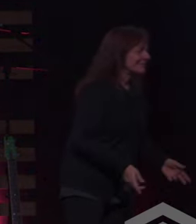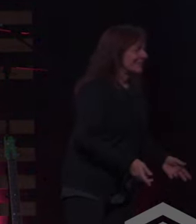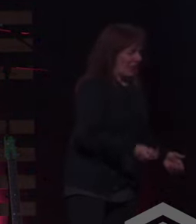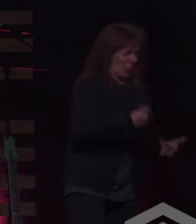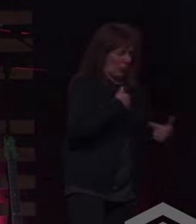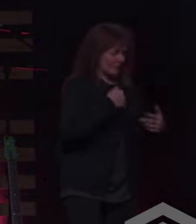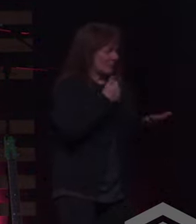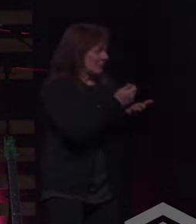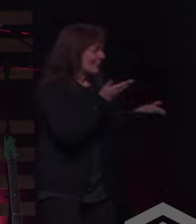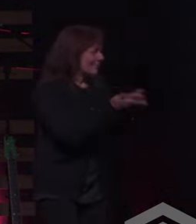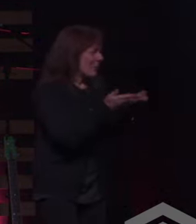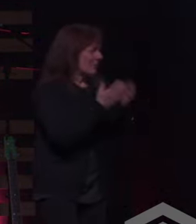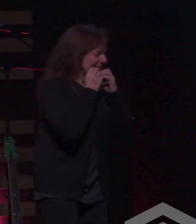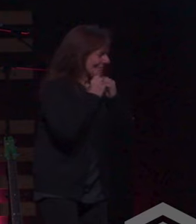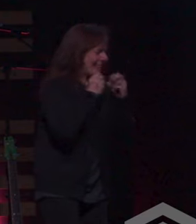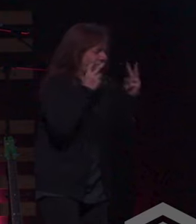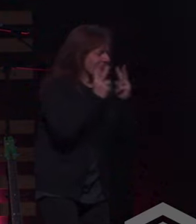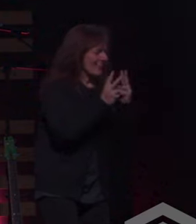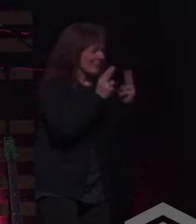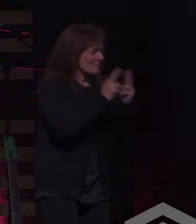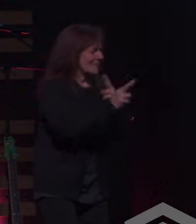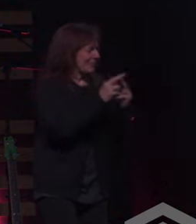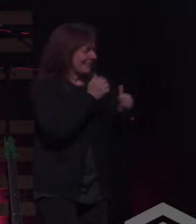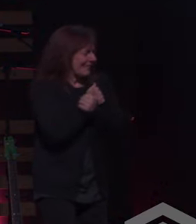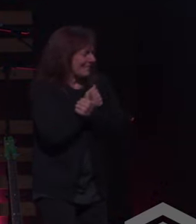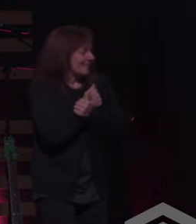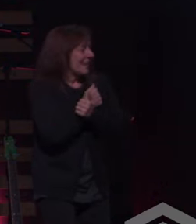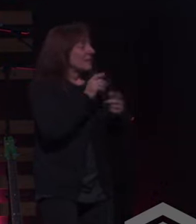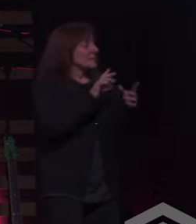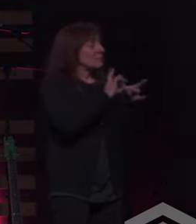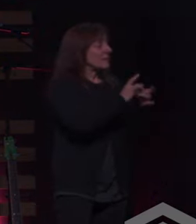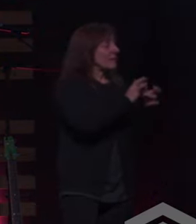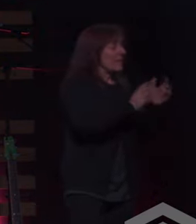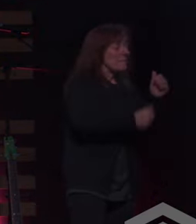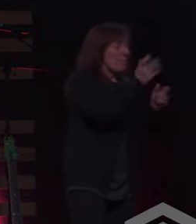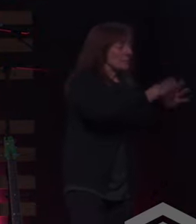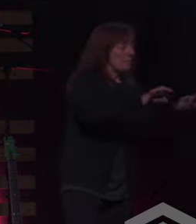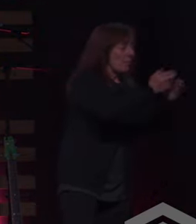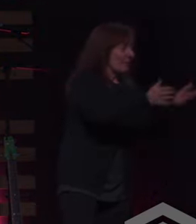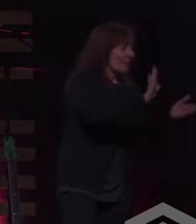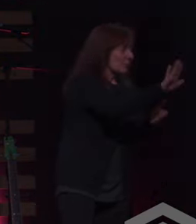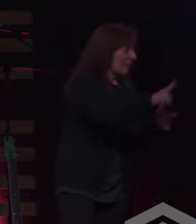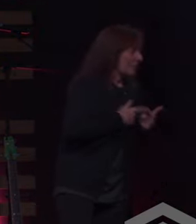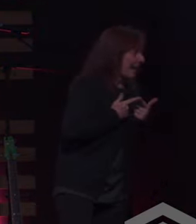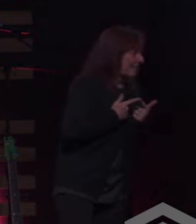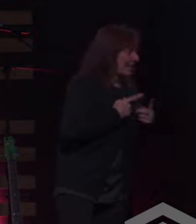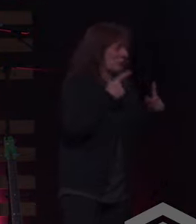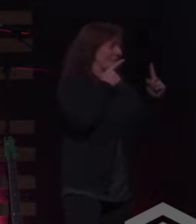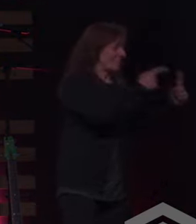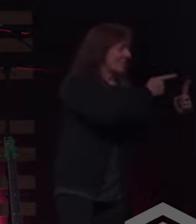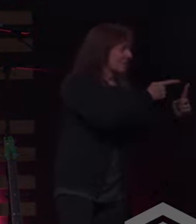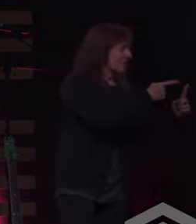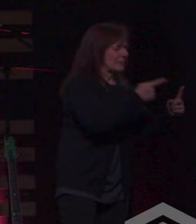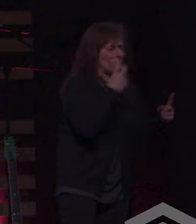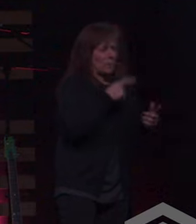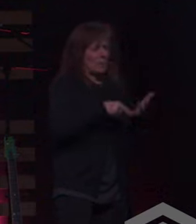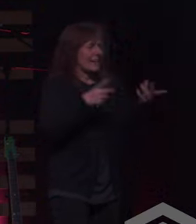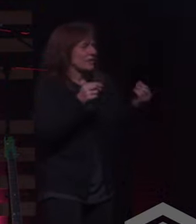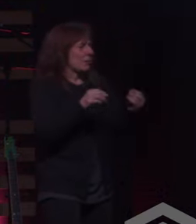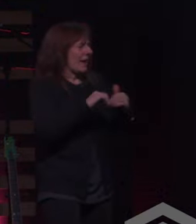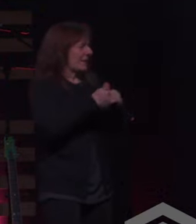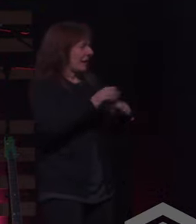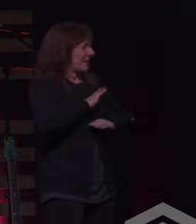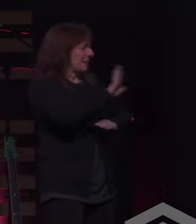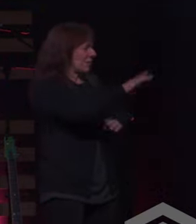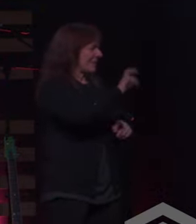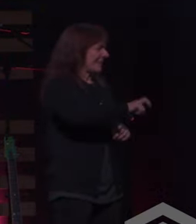selflessness on. I'm going to take selflessness on because this relationship is the most important thing in my life. And I become intentional about it. Okay, let me see what I can do. How can I meet that